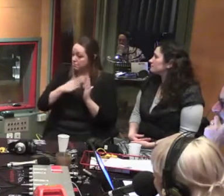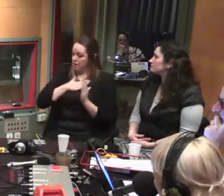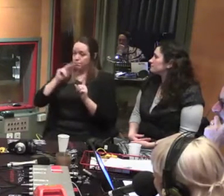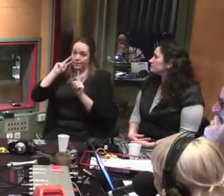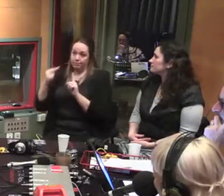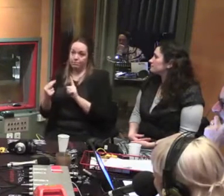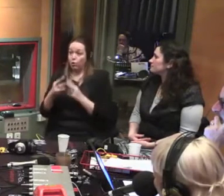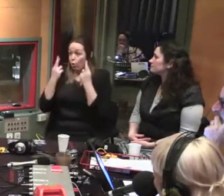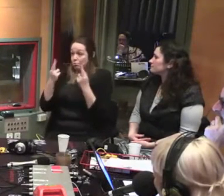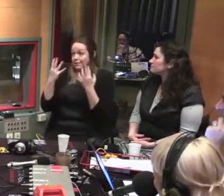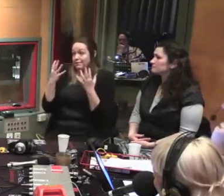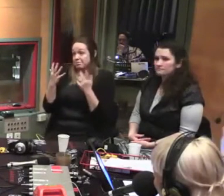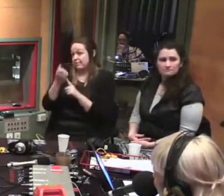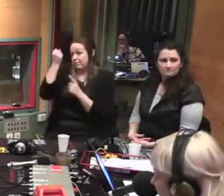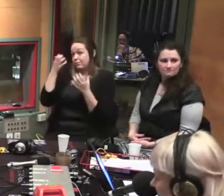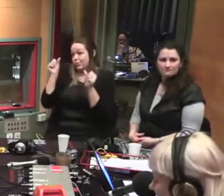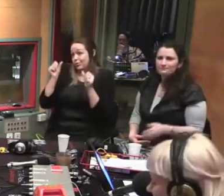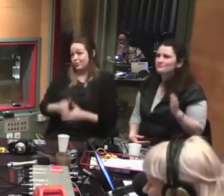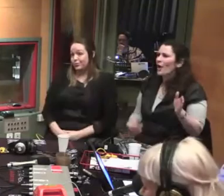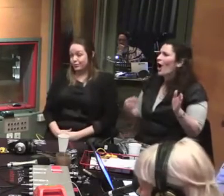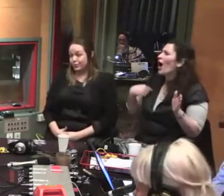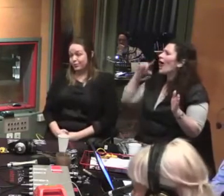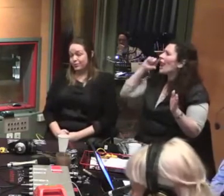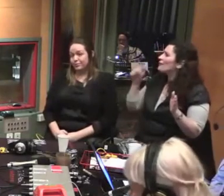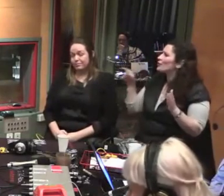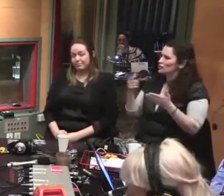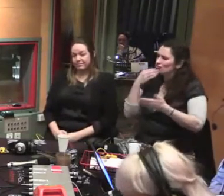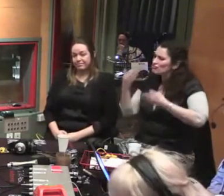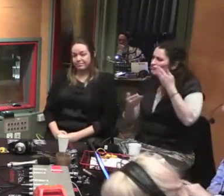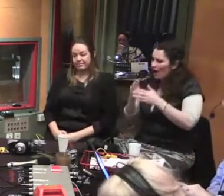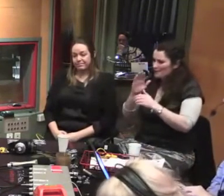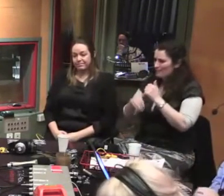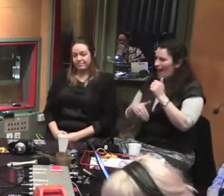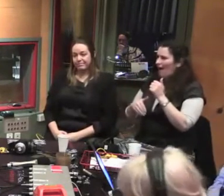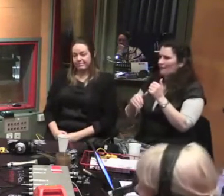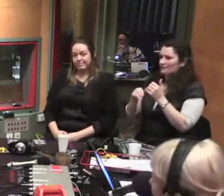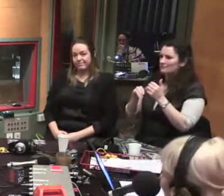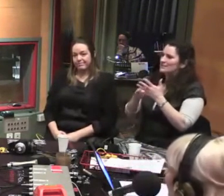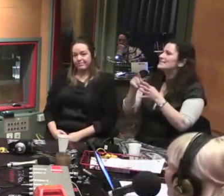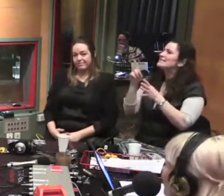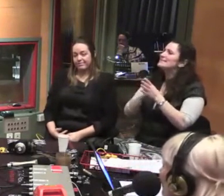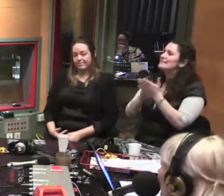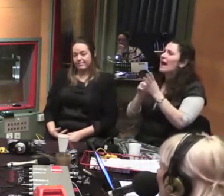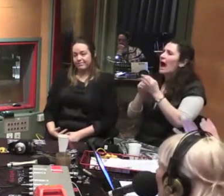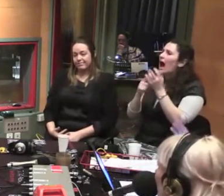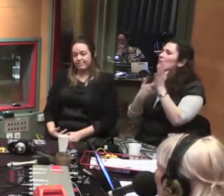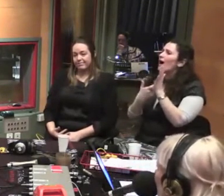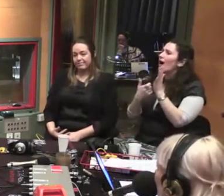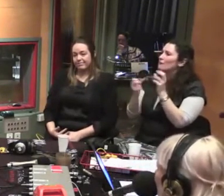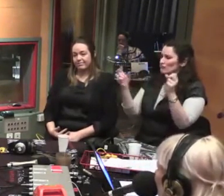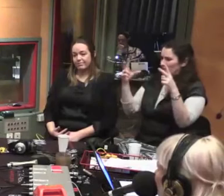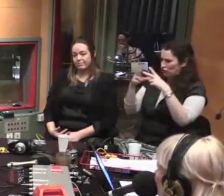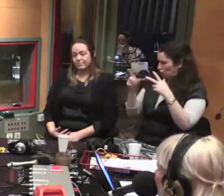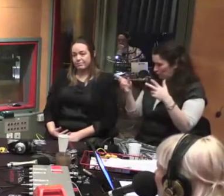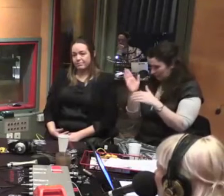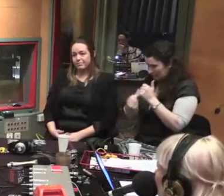and hopefully that's been successful. I loved your description of how you never knew what the Sydney Harbour Bridge looked like until someone allowed you to touch a model,